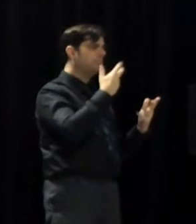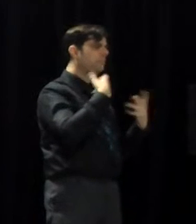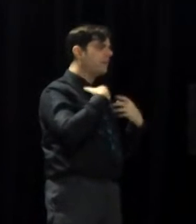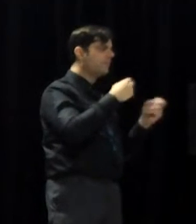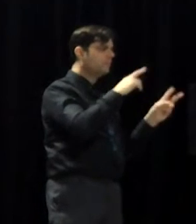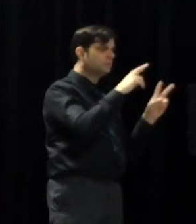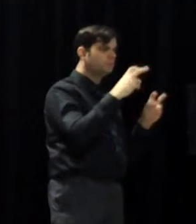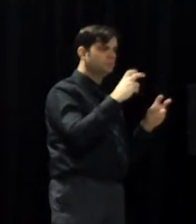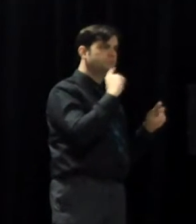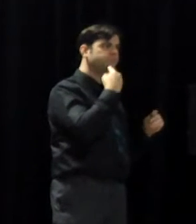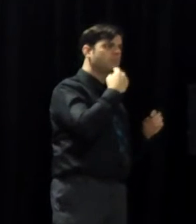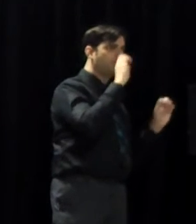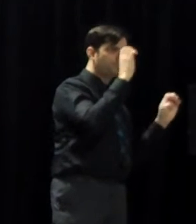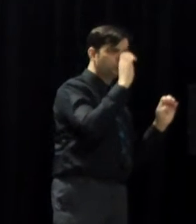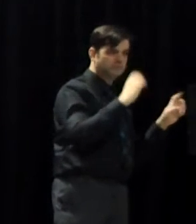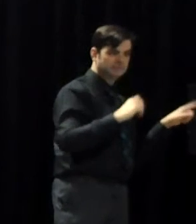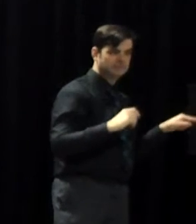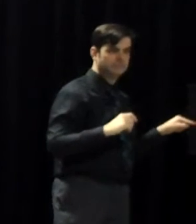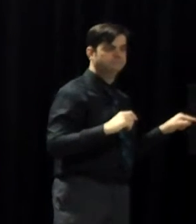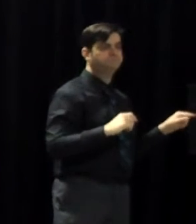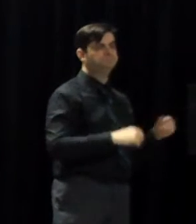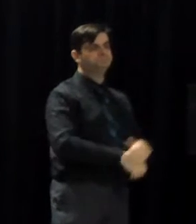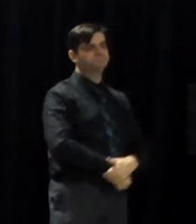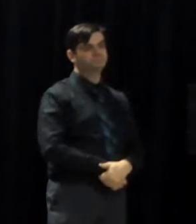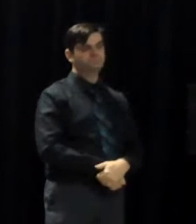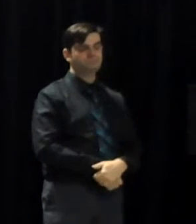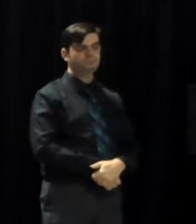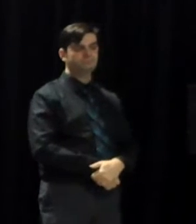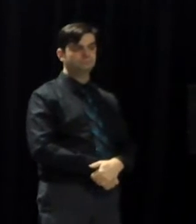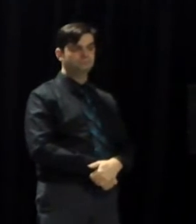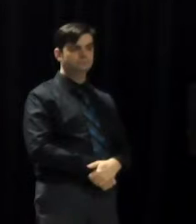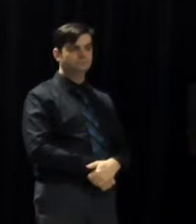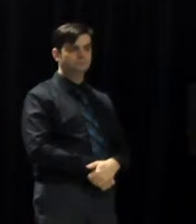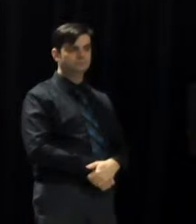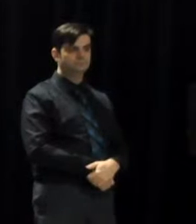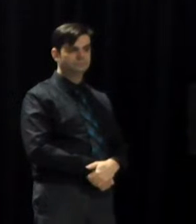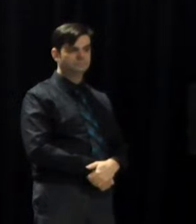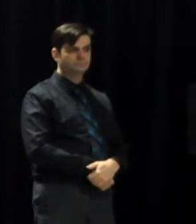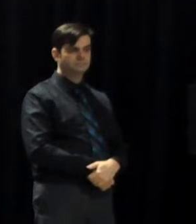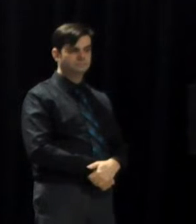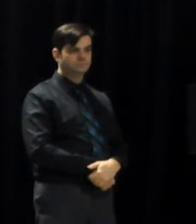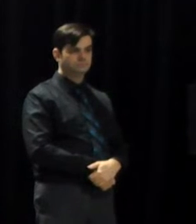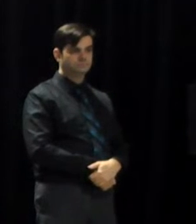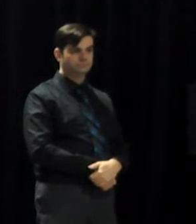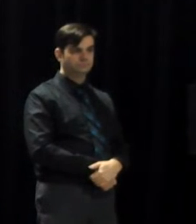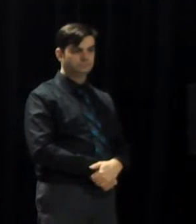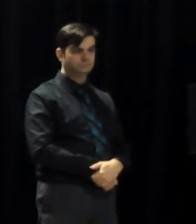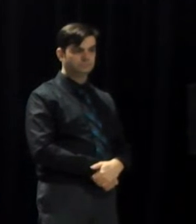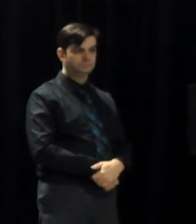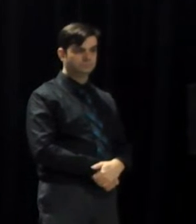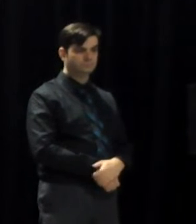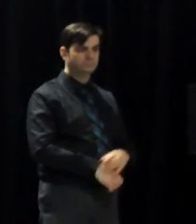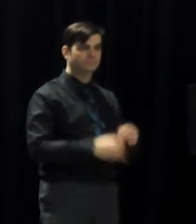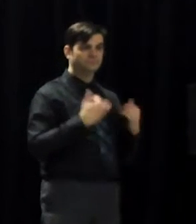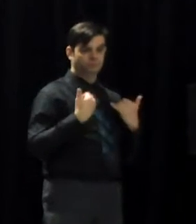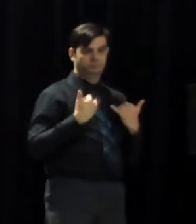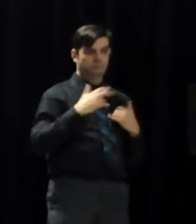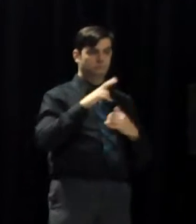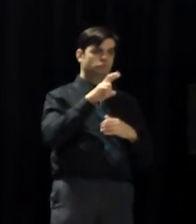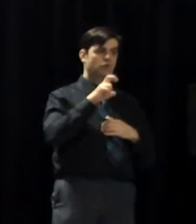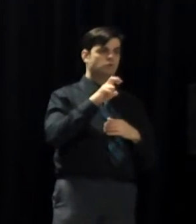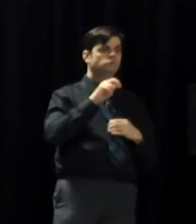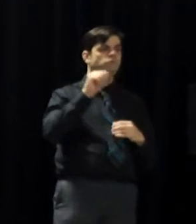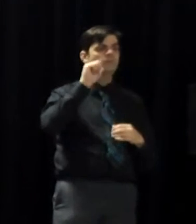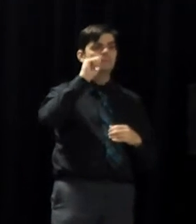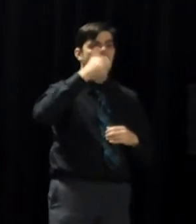from 300 and you go from 300 to 600 a day, you're then going to challenge all